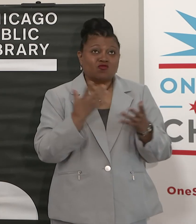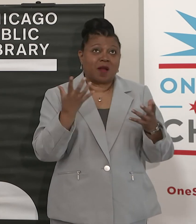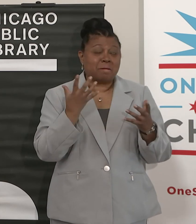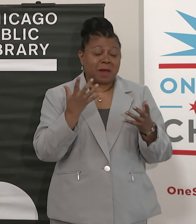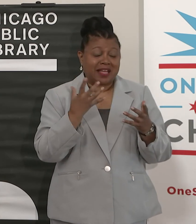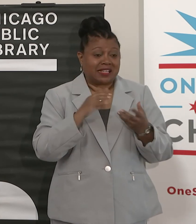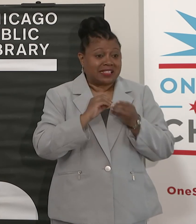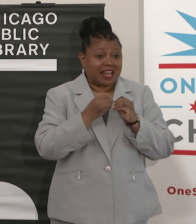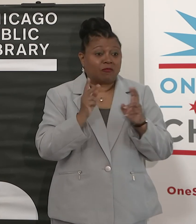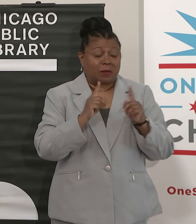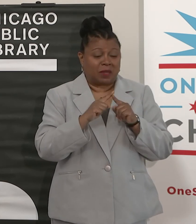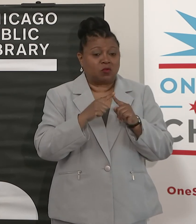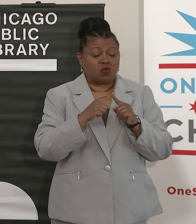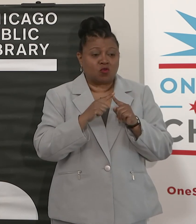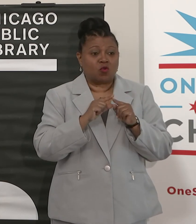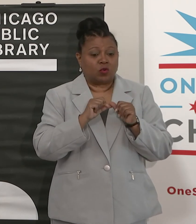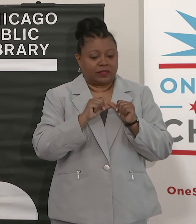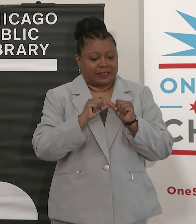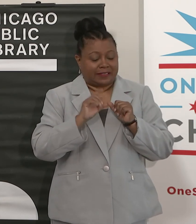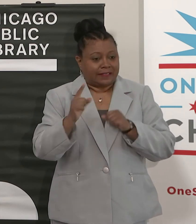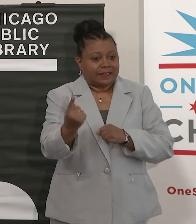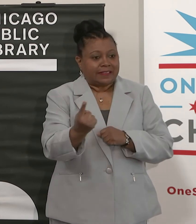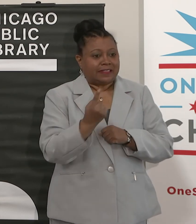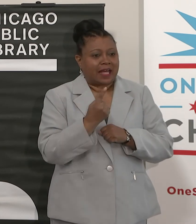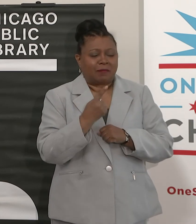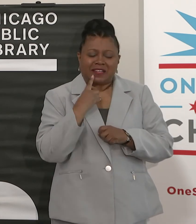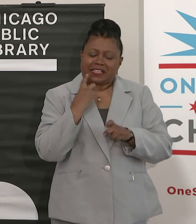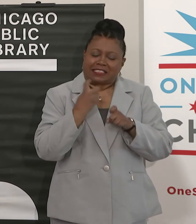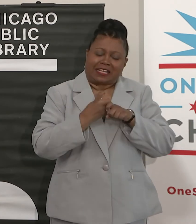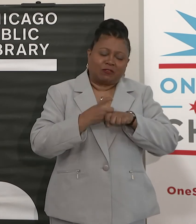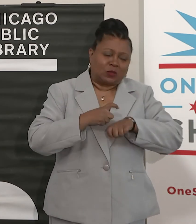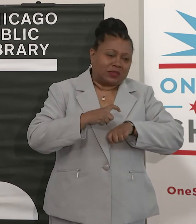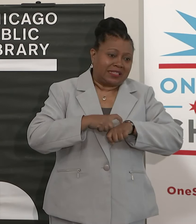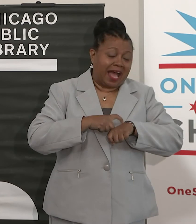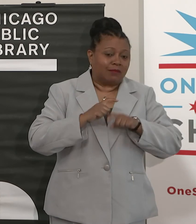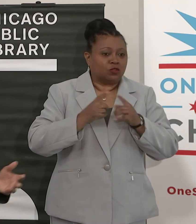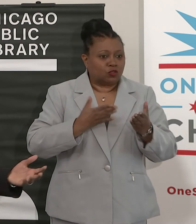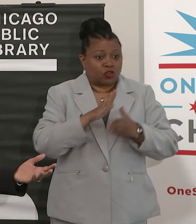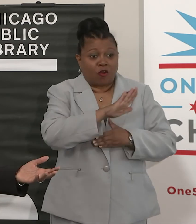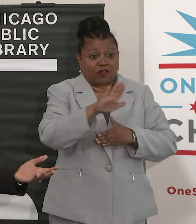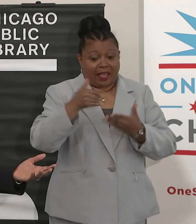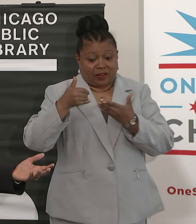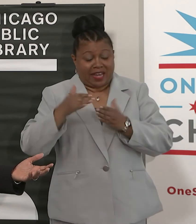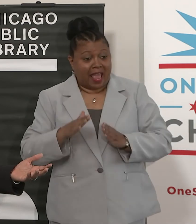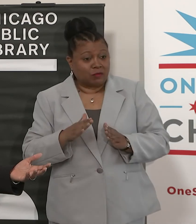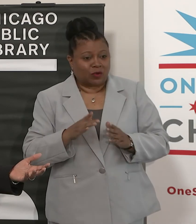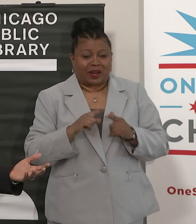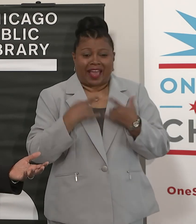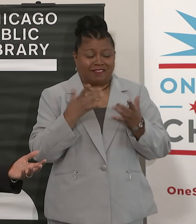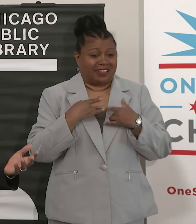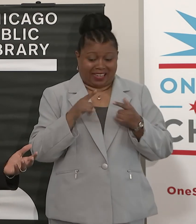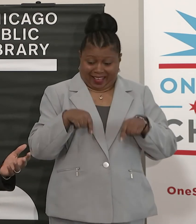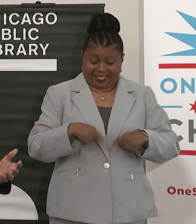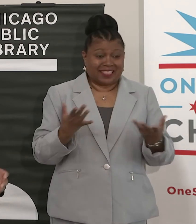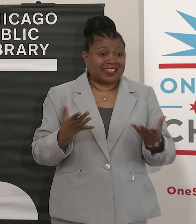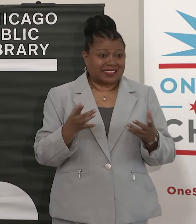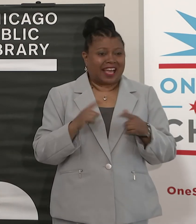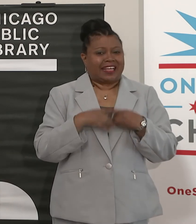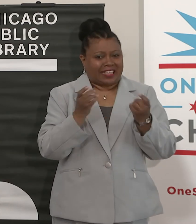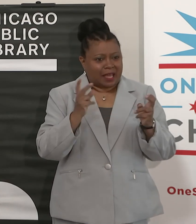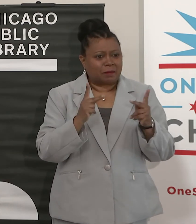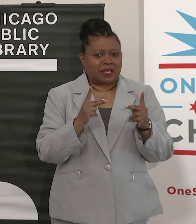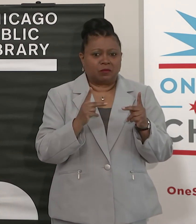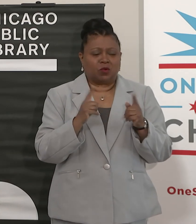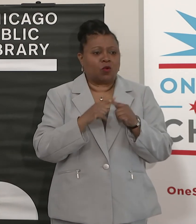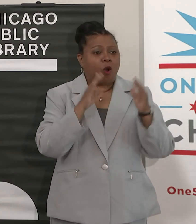tremendous number of people who have stepped up, even in this very difficult time, to serve their neighbor. Events like this, I think, give